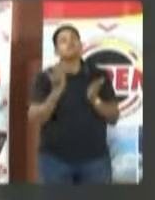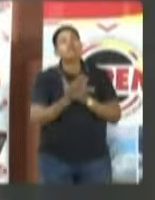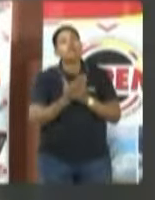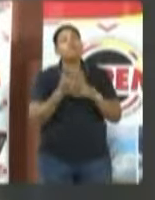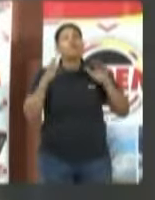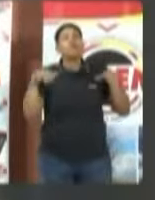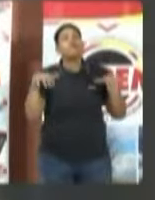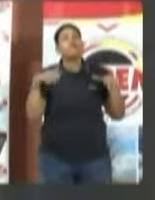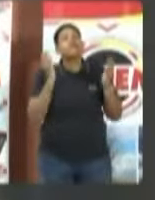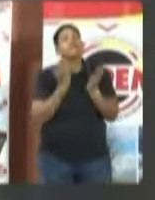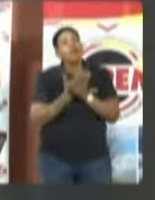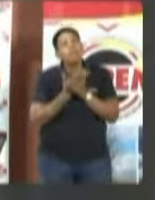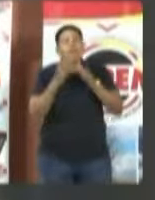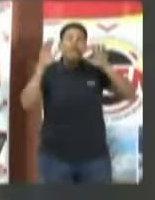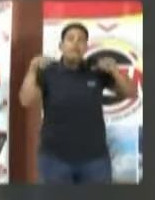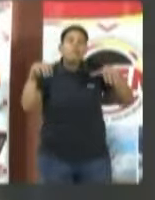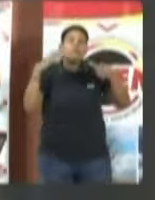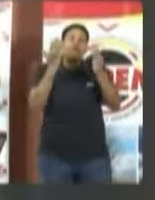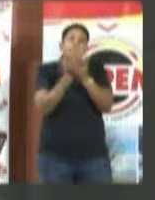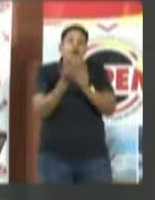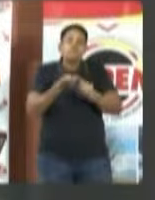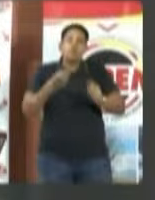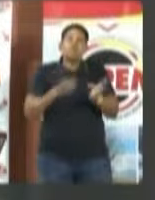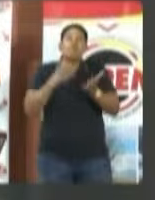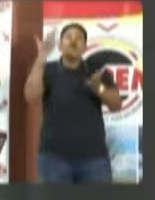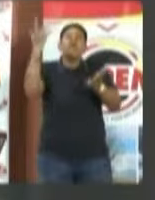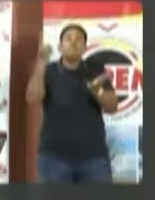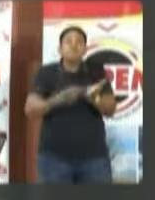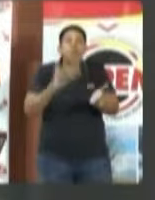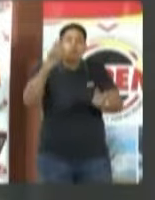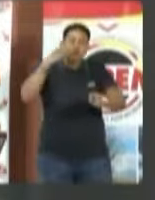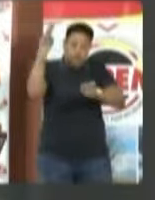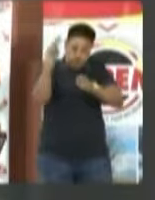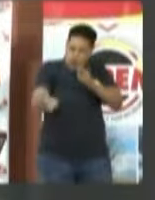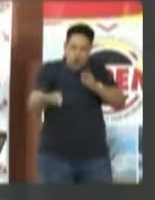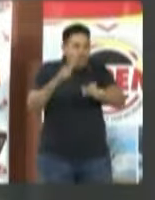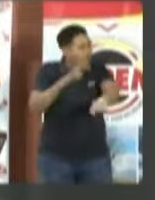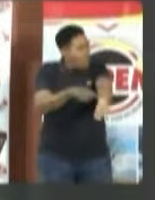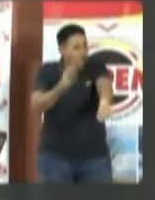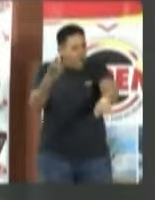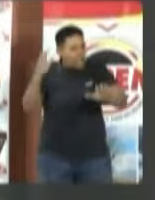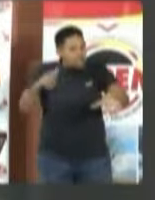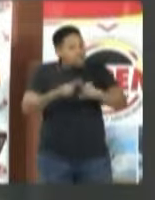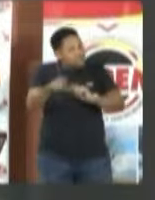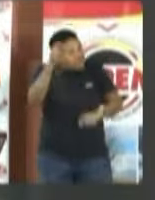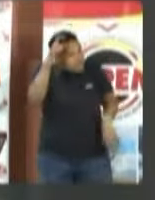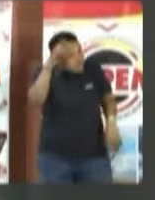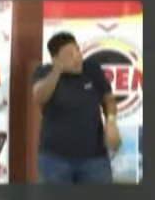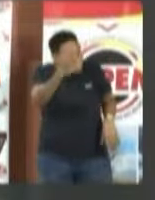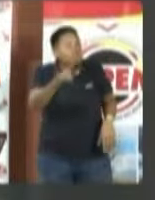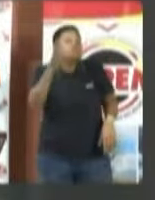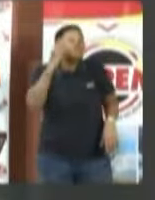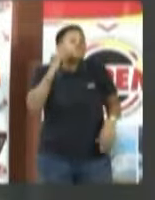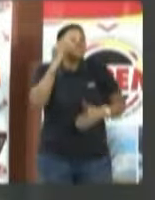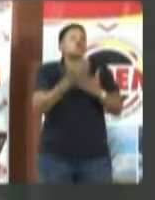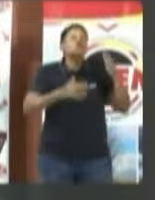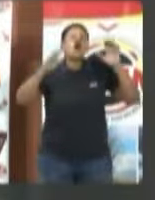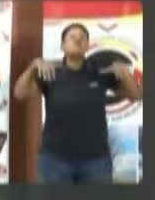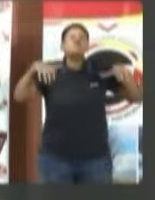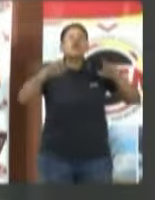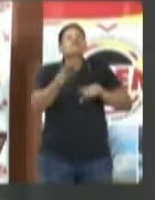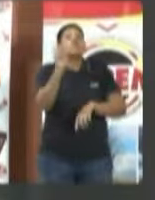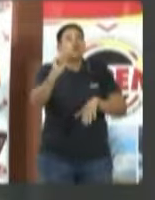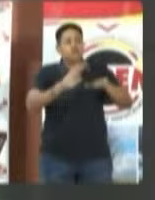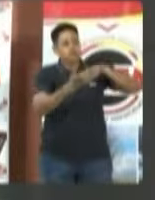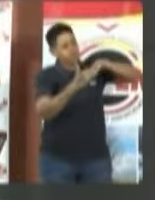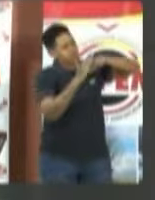and actually just coming from time to time and very short periods. But we are experiencing some rainfall over sections